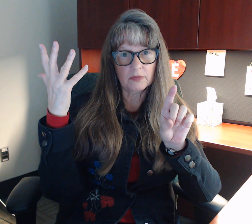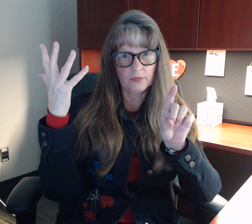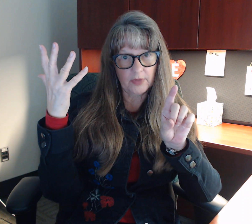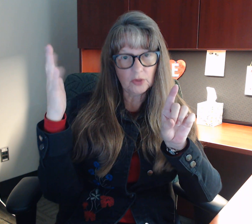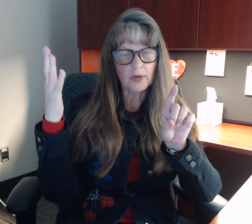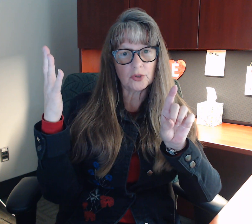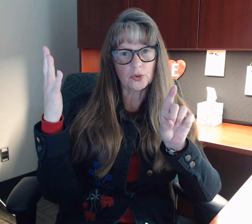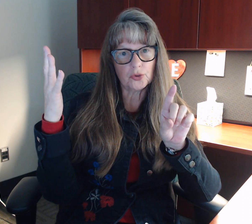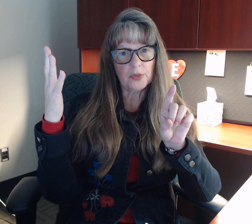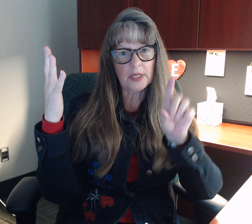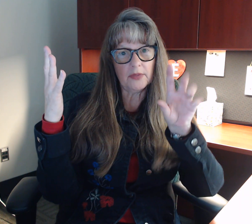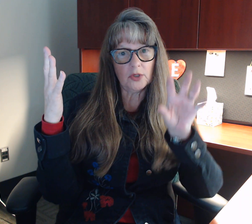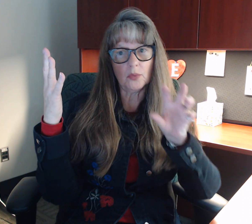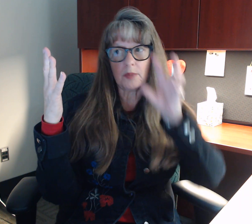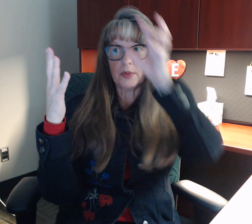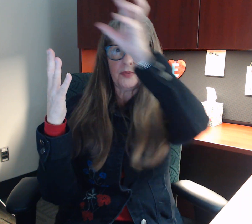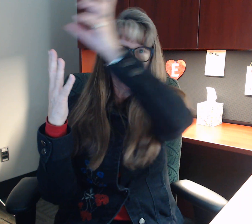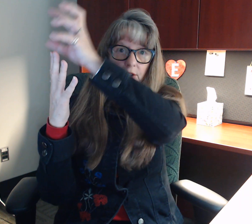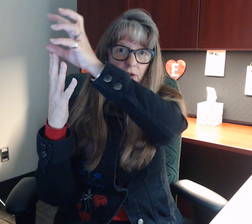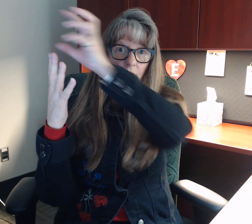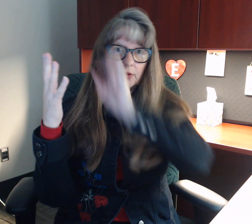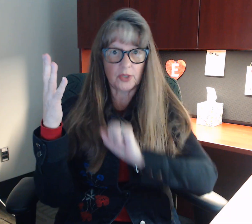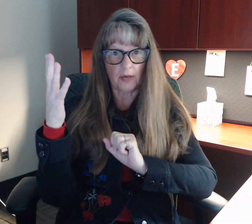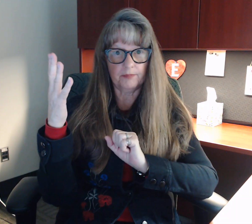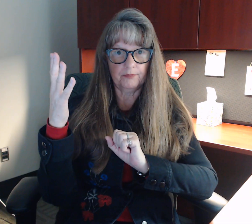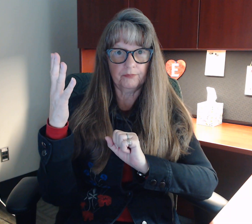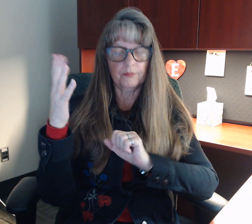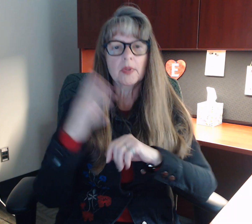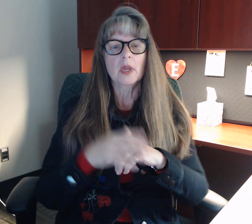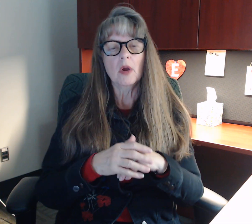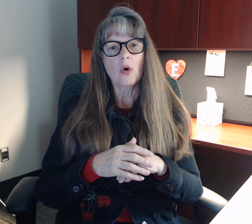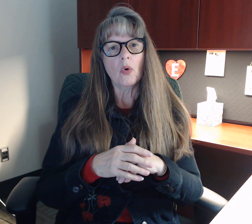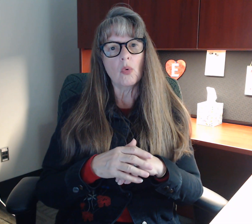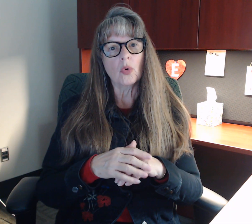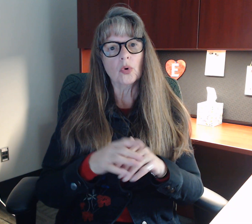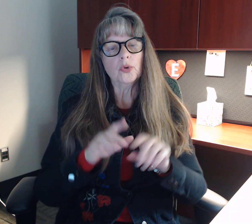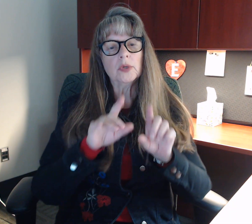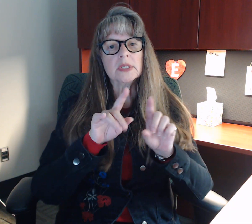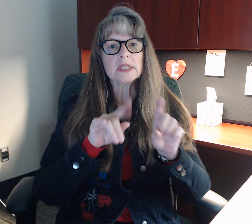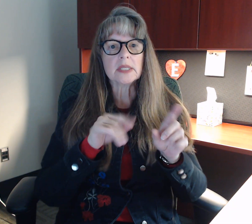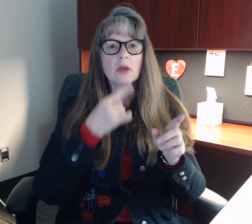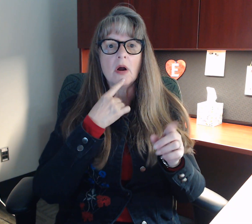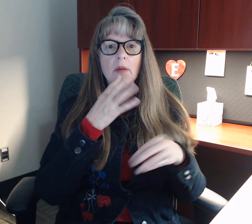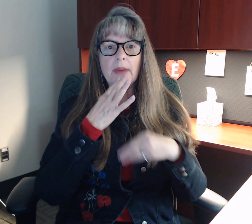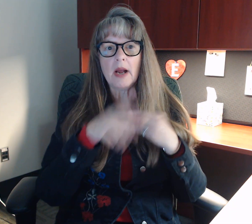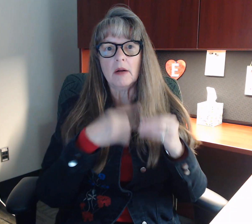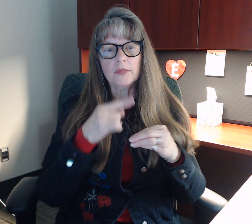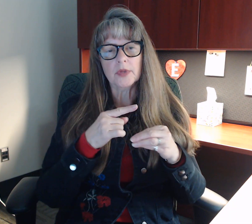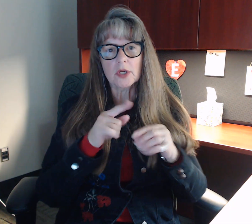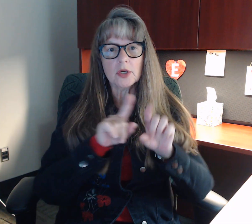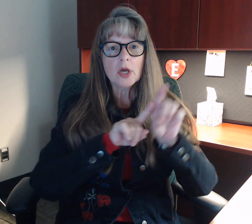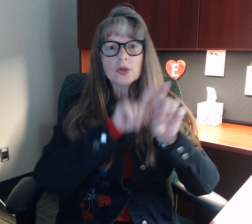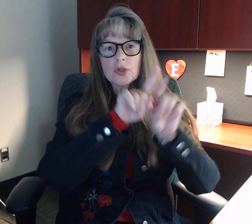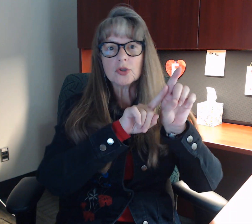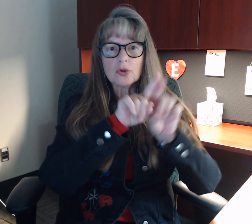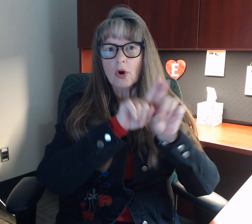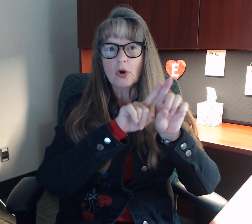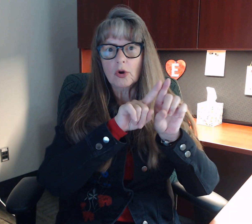then you've got your tree, and then you want to put that star on top. Or you can talk about the star in